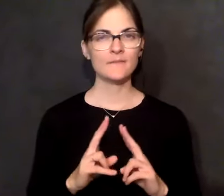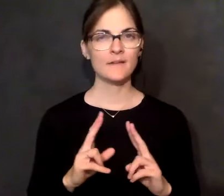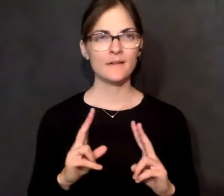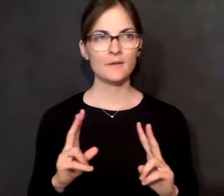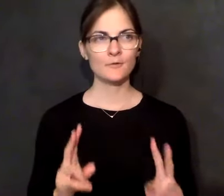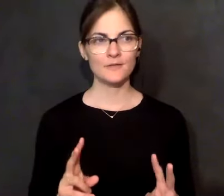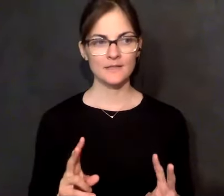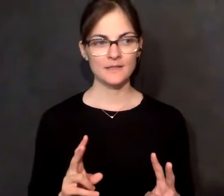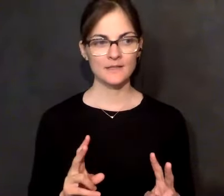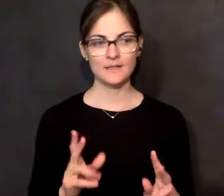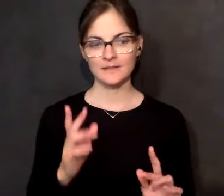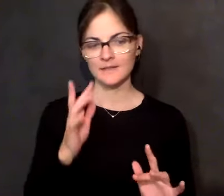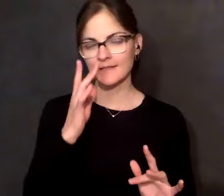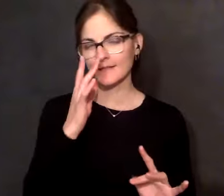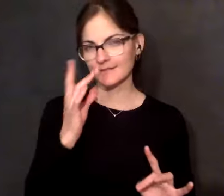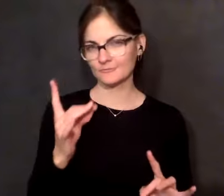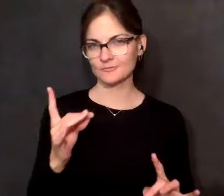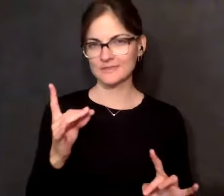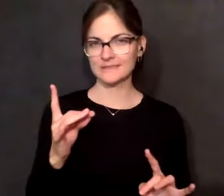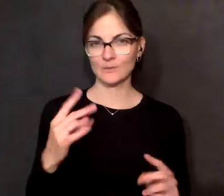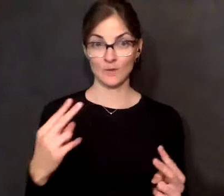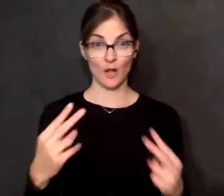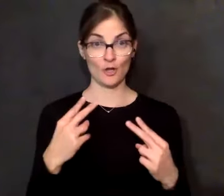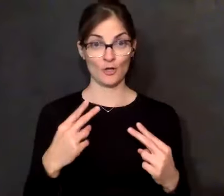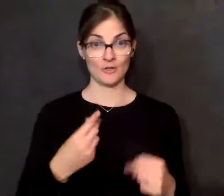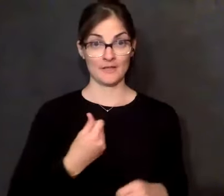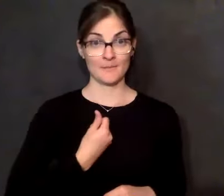interesting that I can say of myself of a nagging